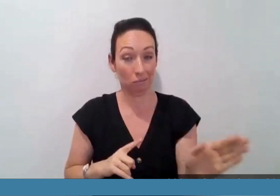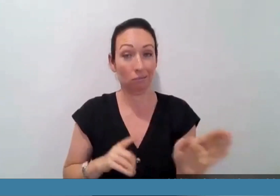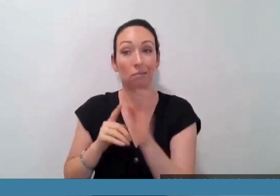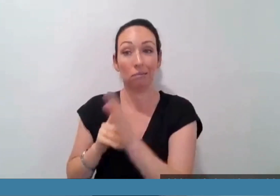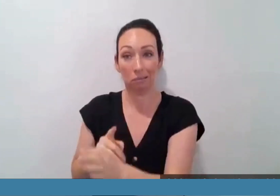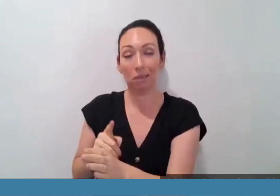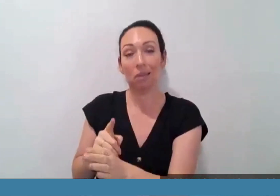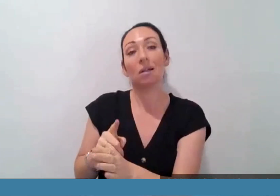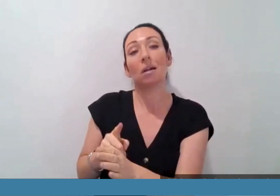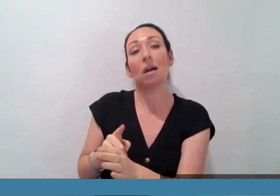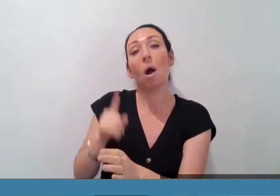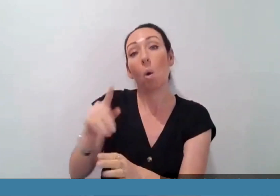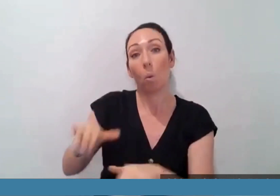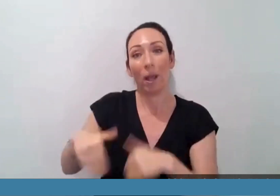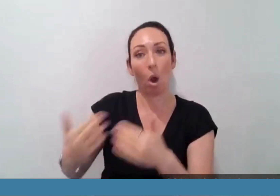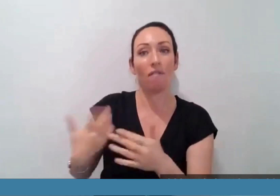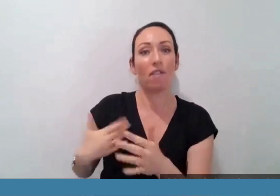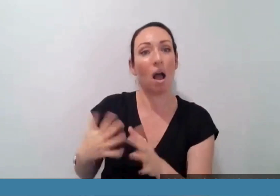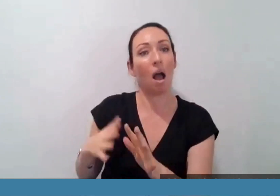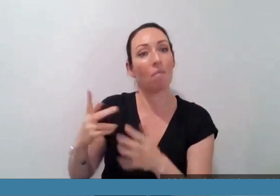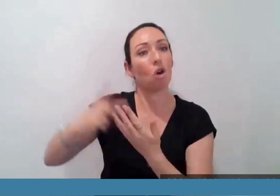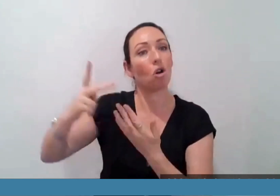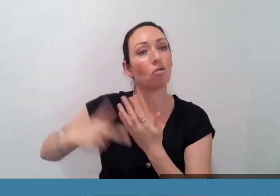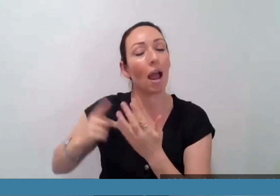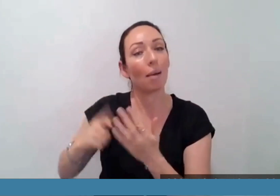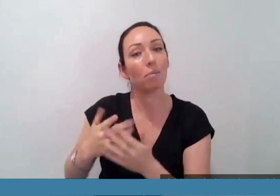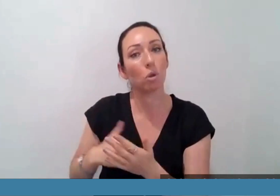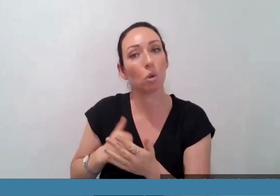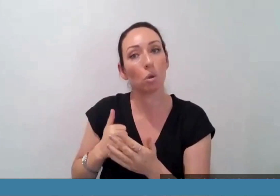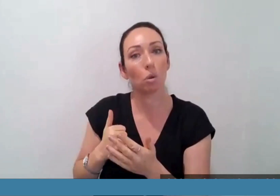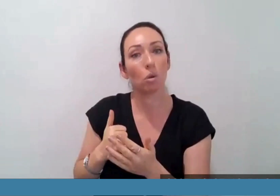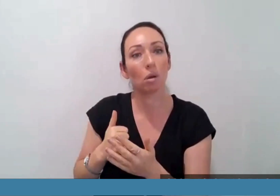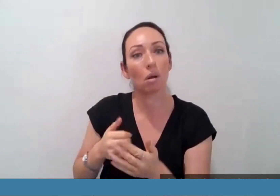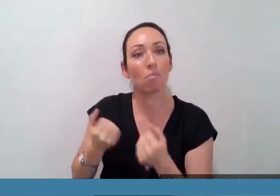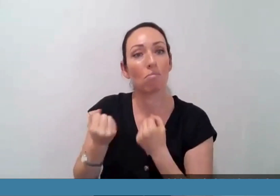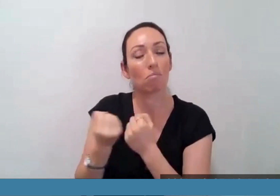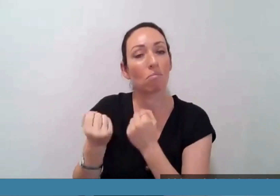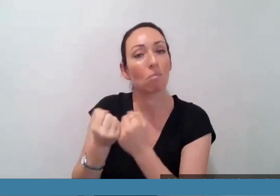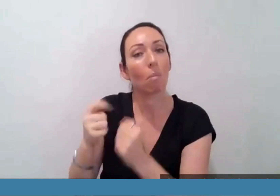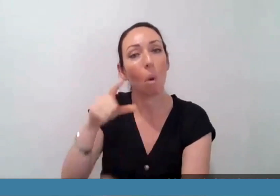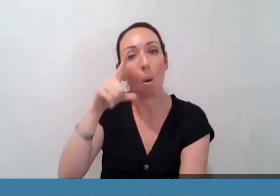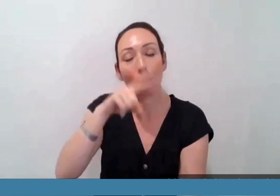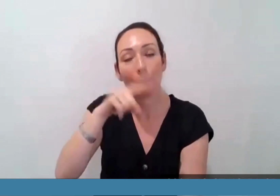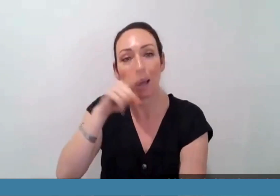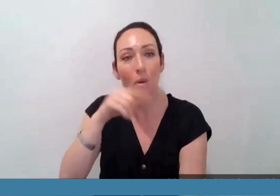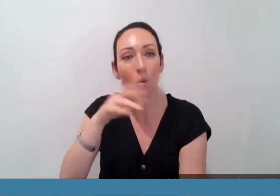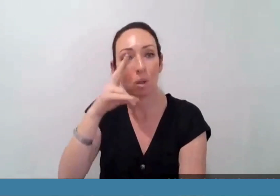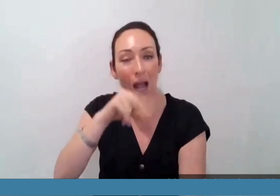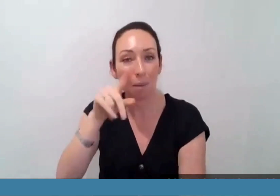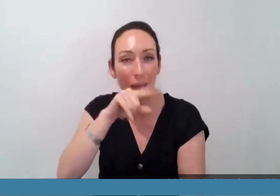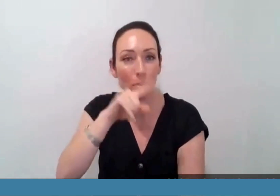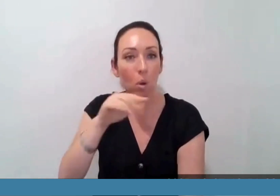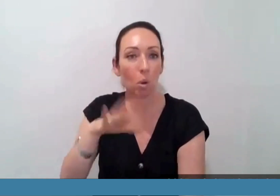that supports young people with disability to transition to employment. Can we submit a proposal that focuses on this program?